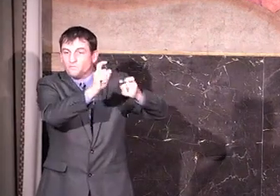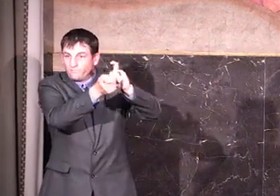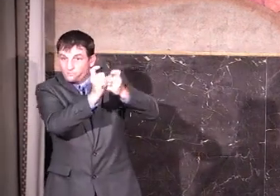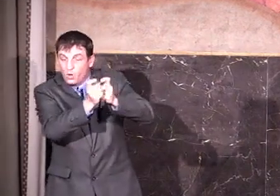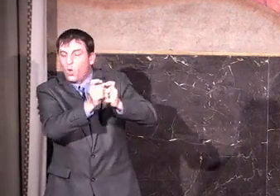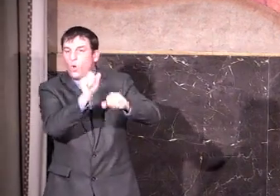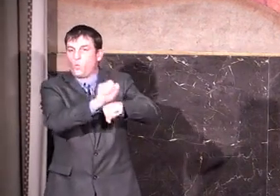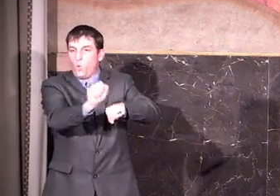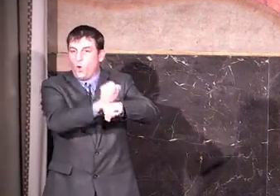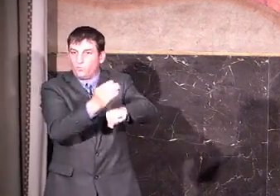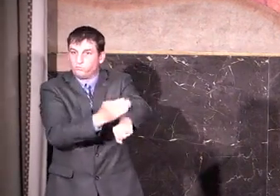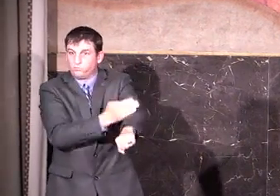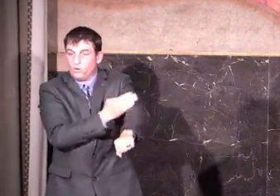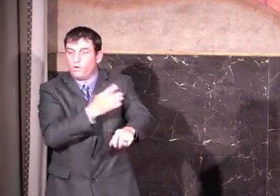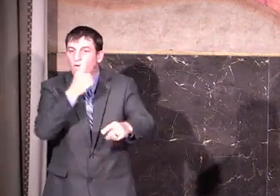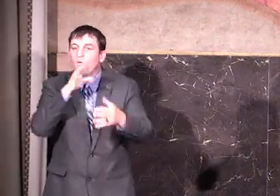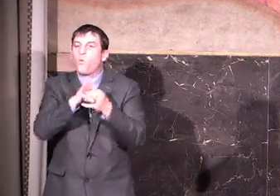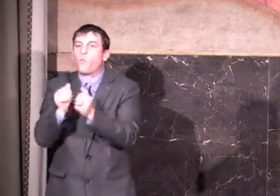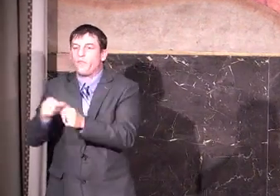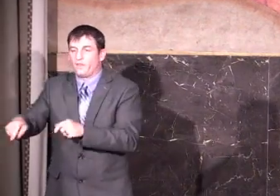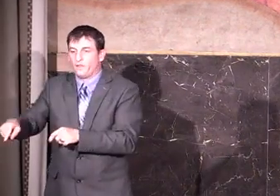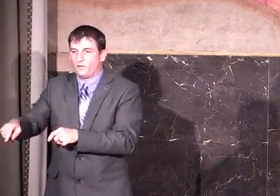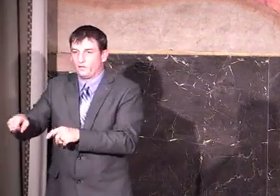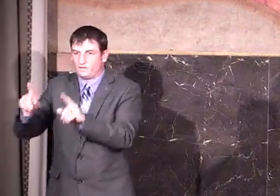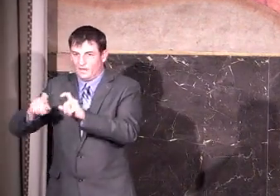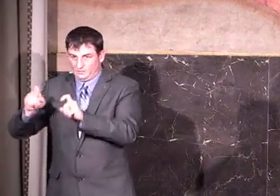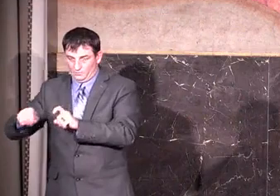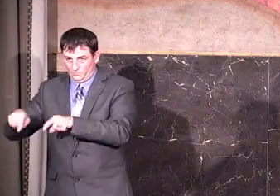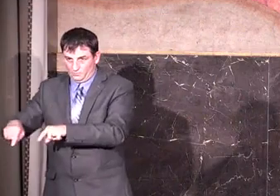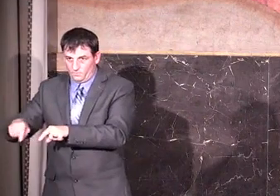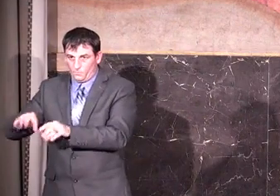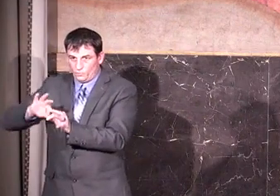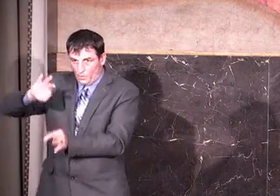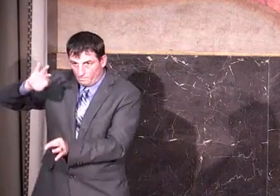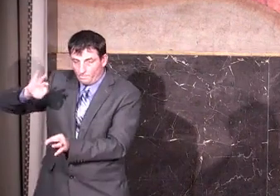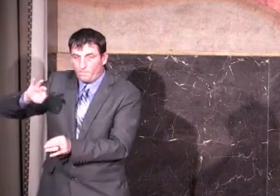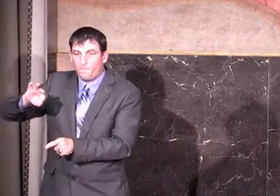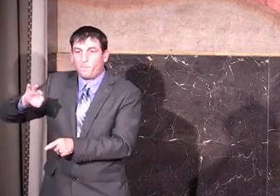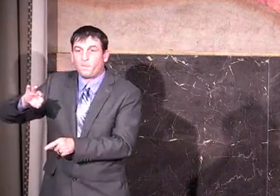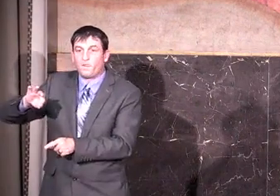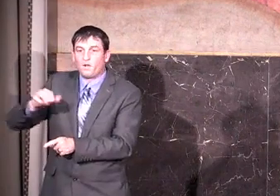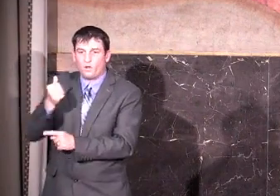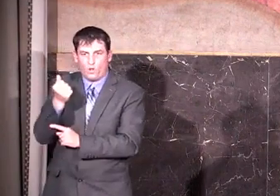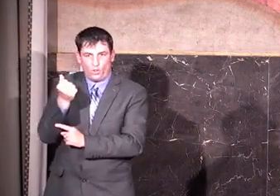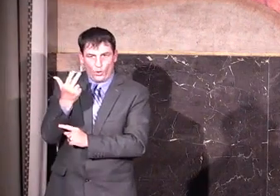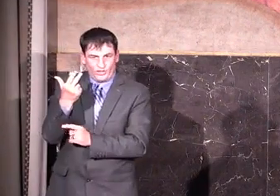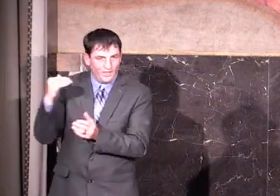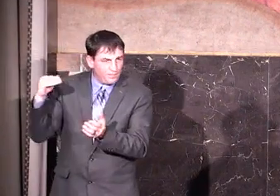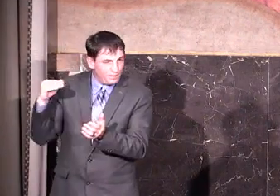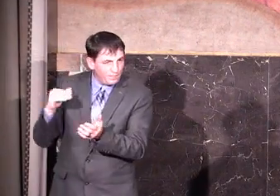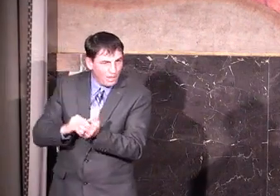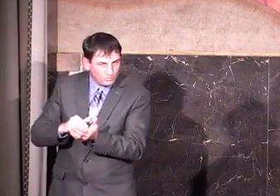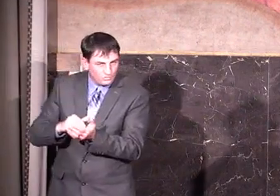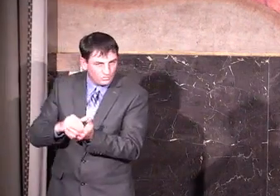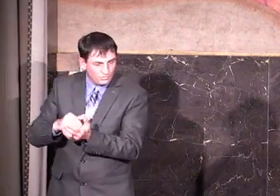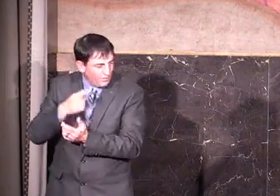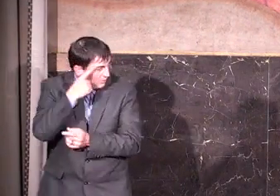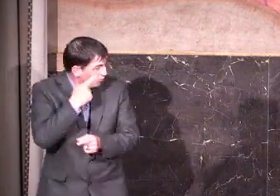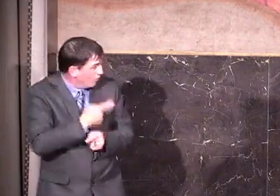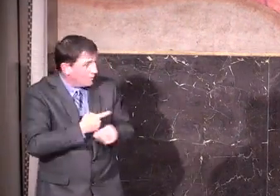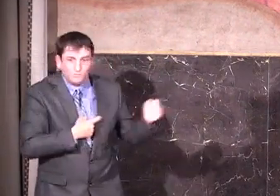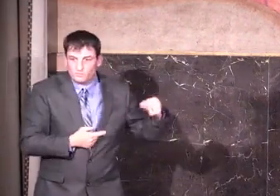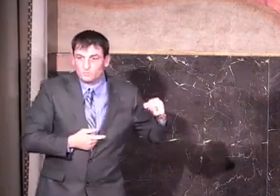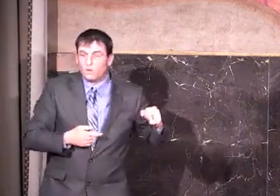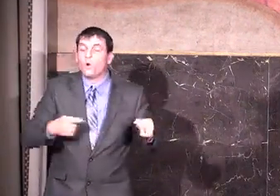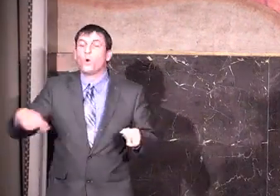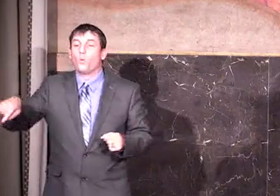it relates to swabs. And so I mean, it was 13,000 swabs as I recall, and obviously